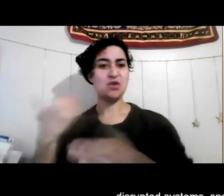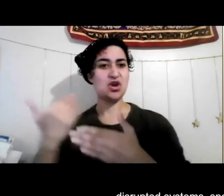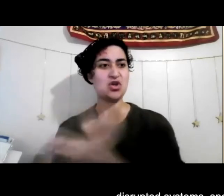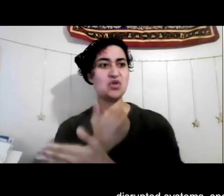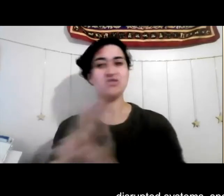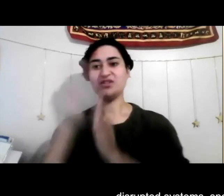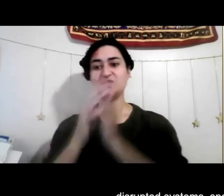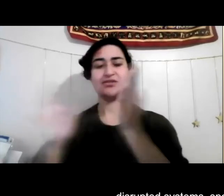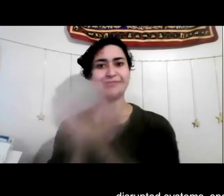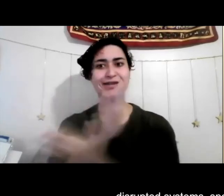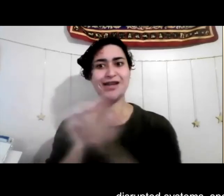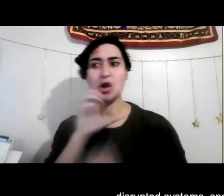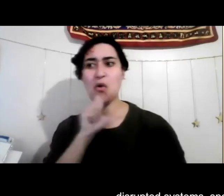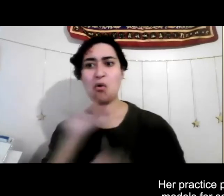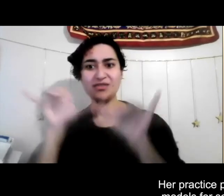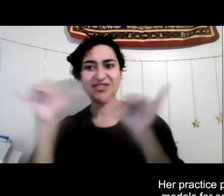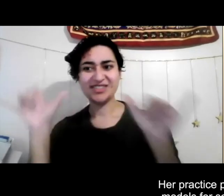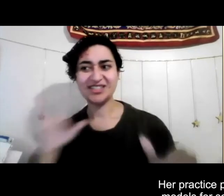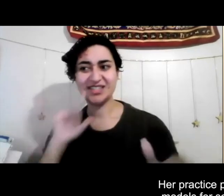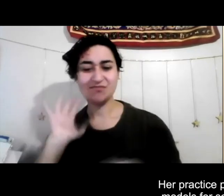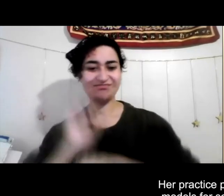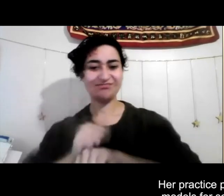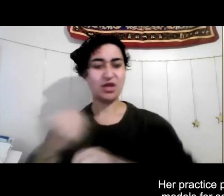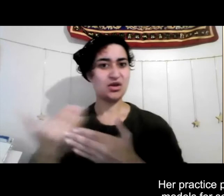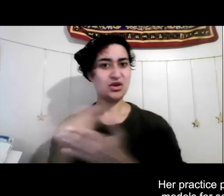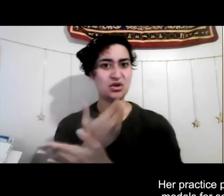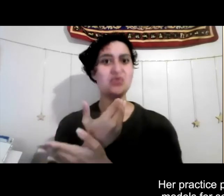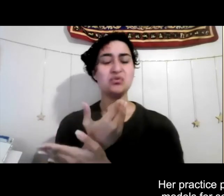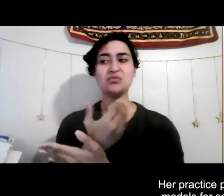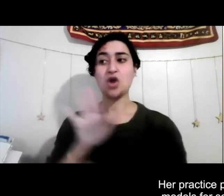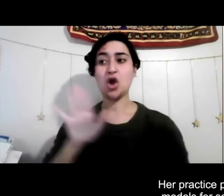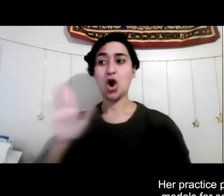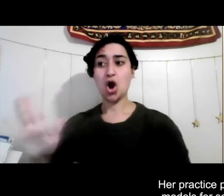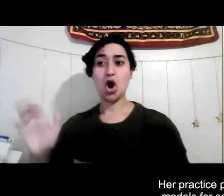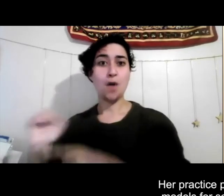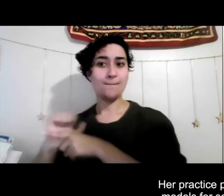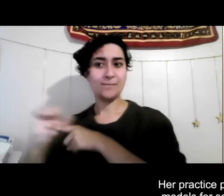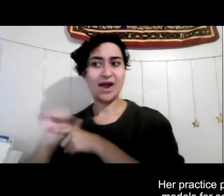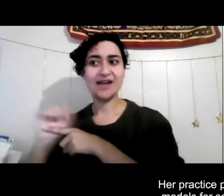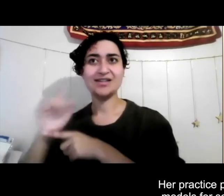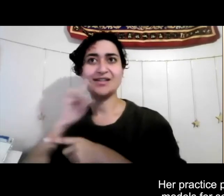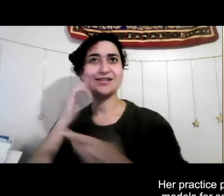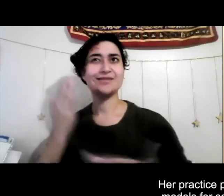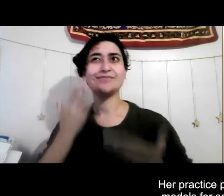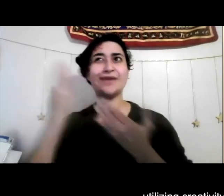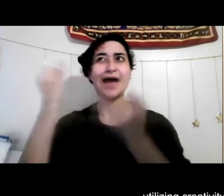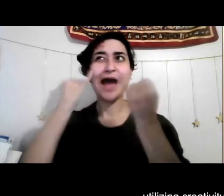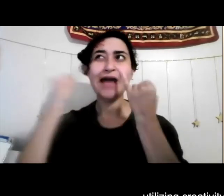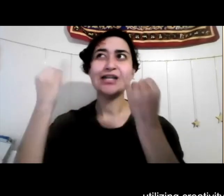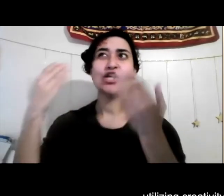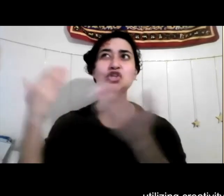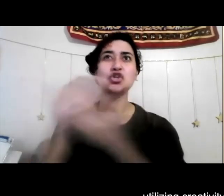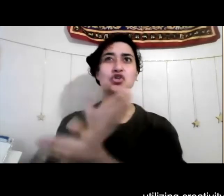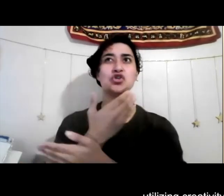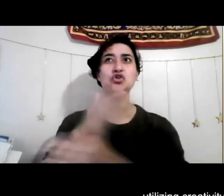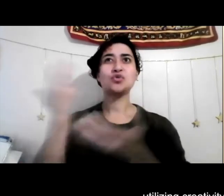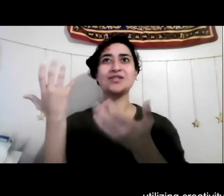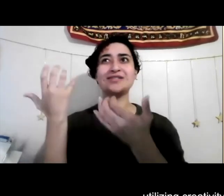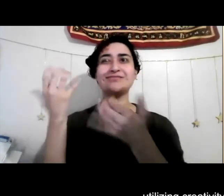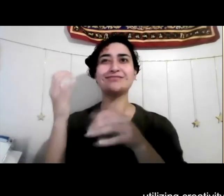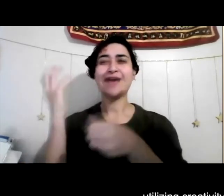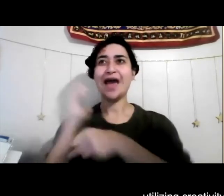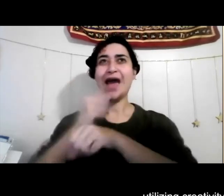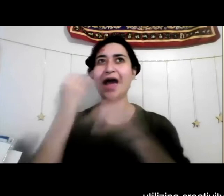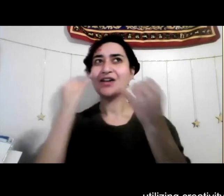and connections. Her practice proposes new models for social healing, utilizing